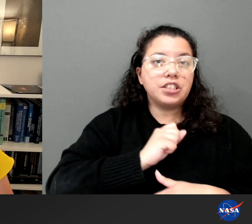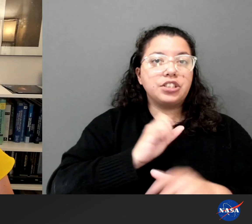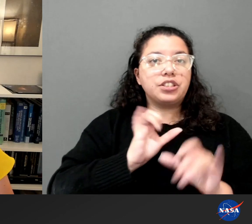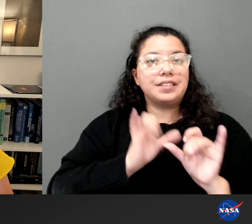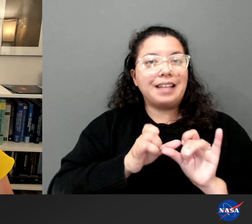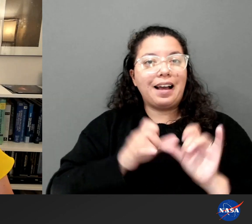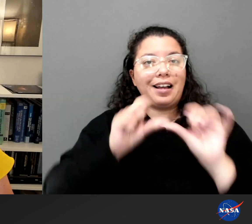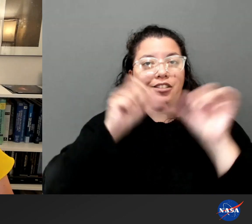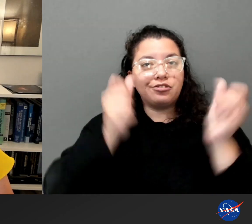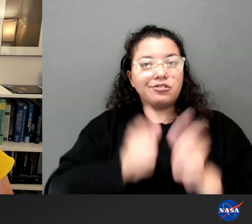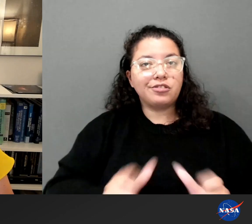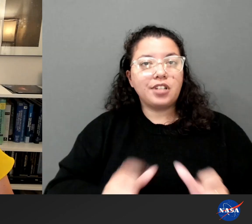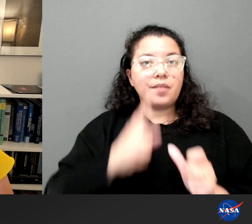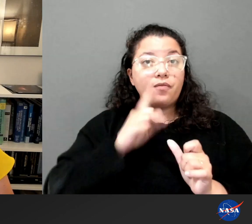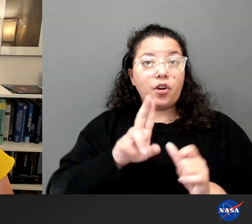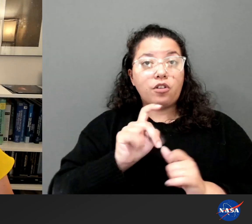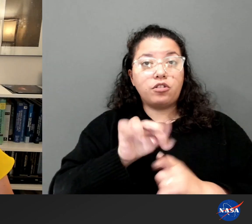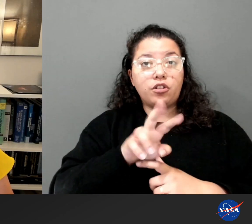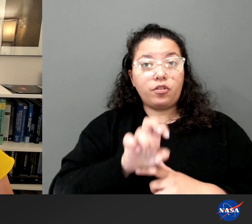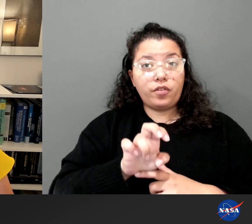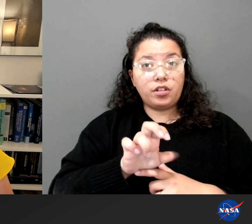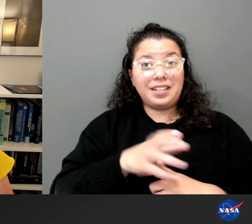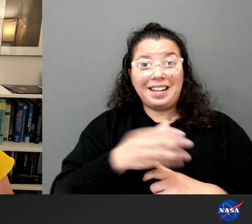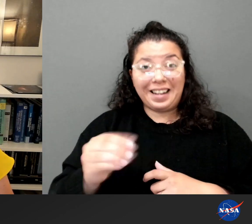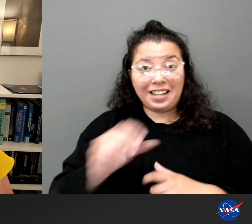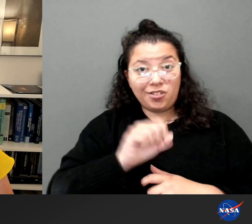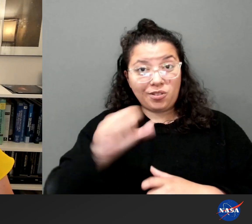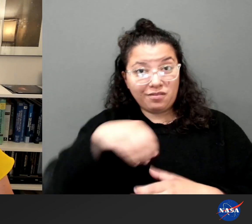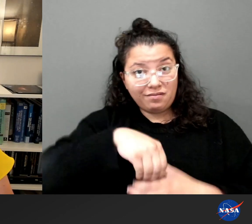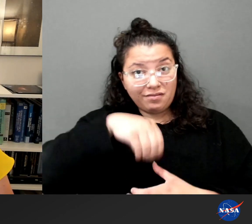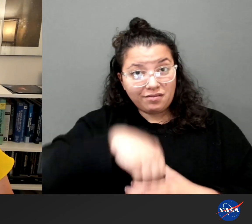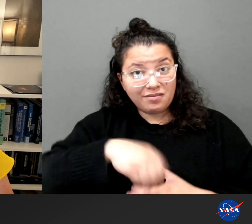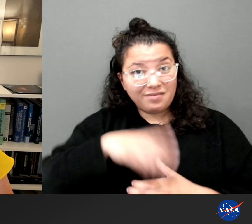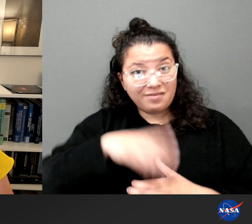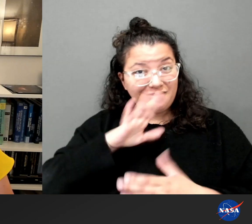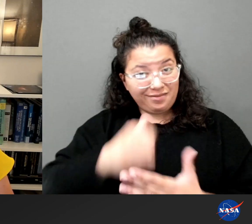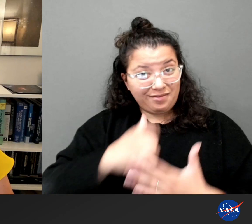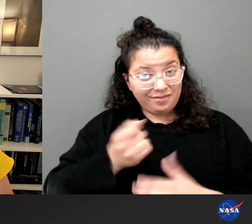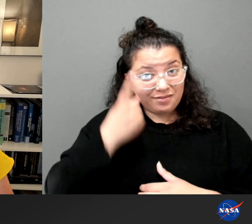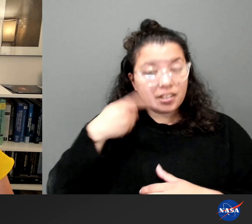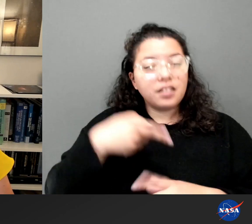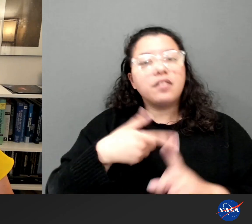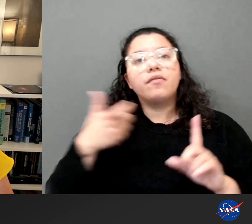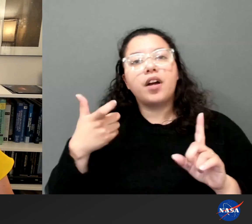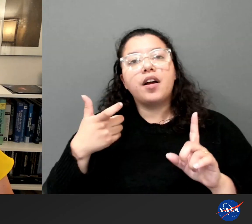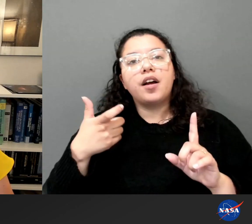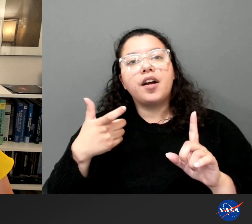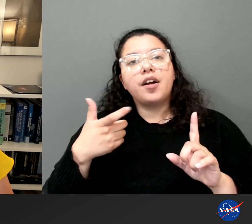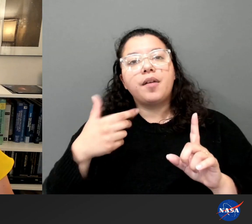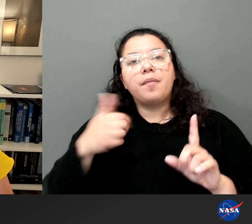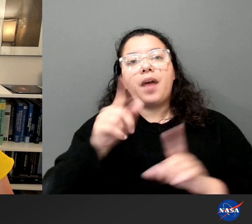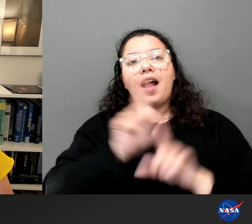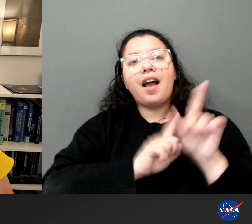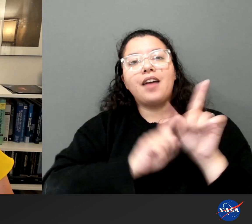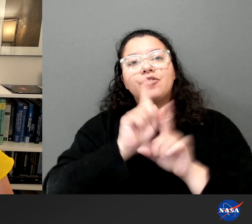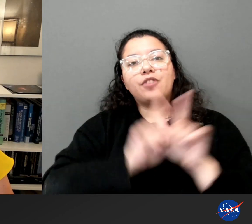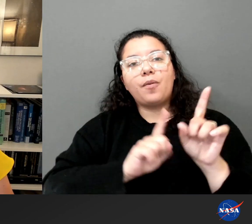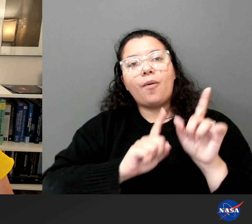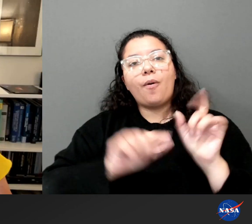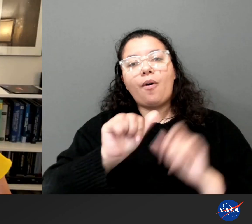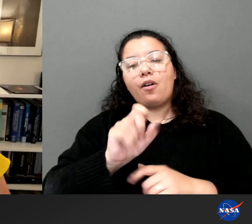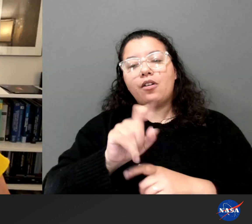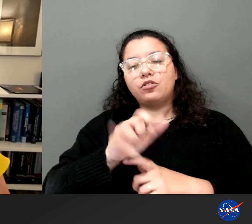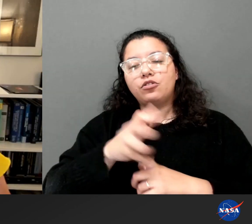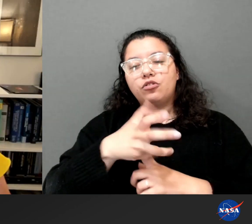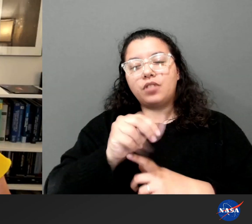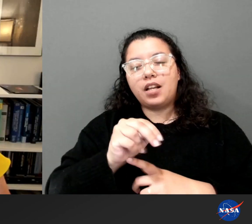it? This is from Harvey Hamill, the Battle Point Astronomical Association in Bainbridge Island,